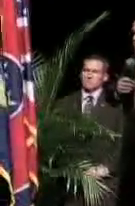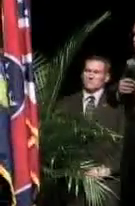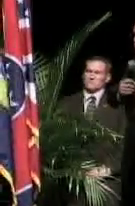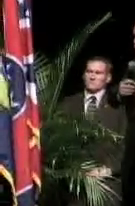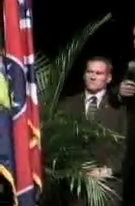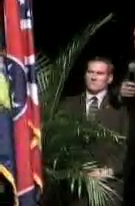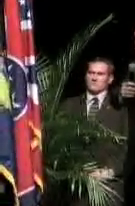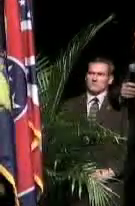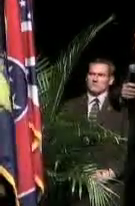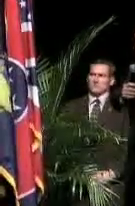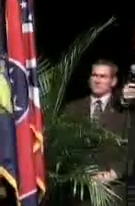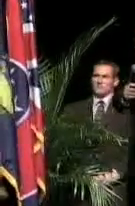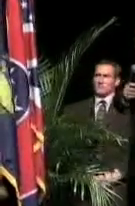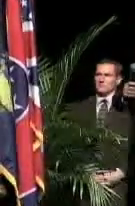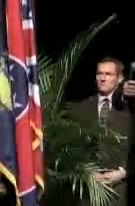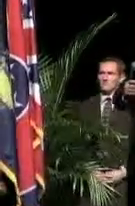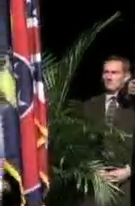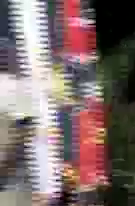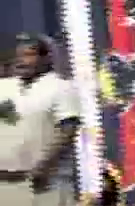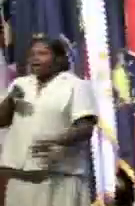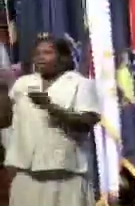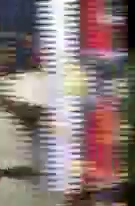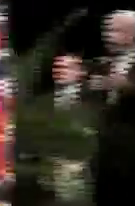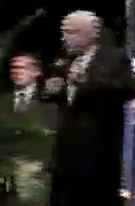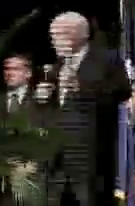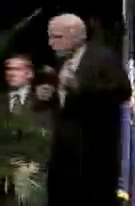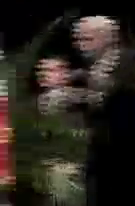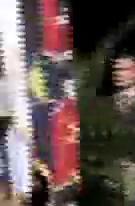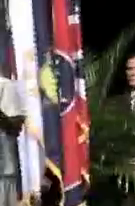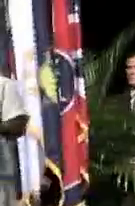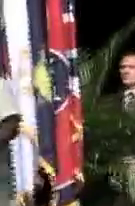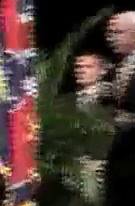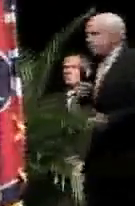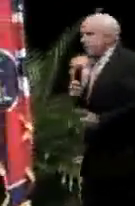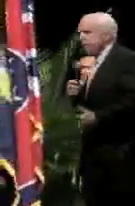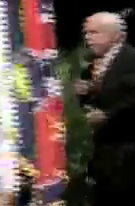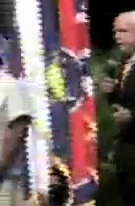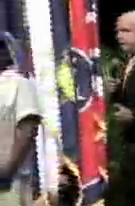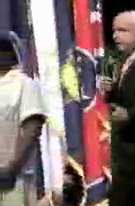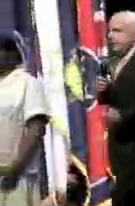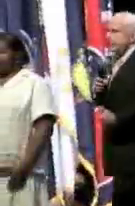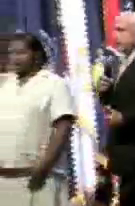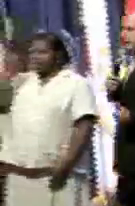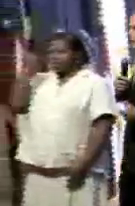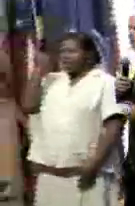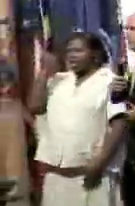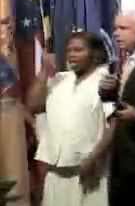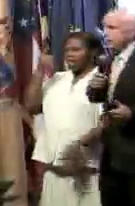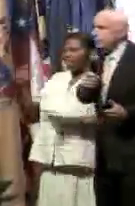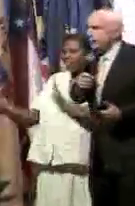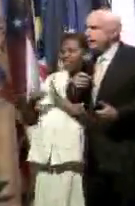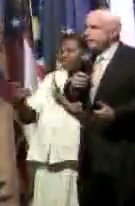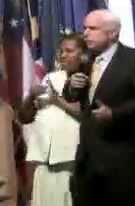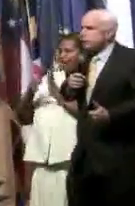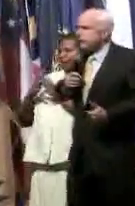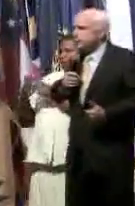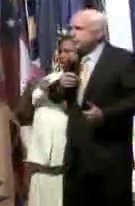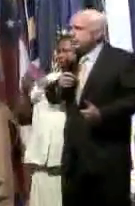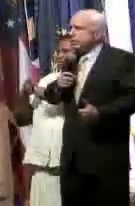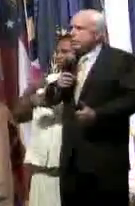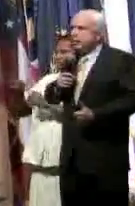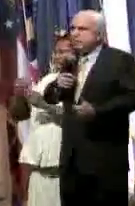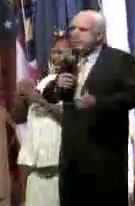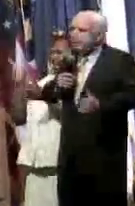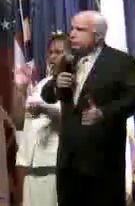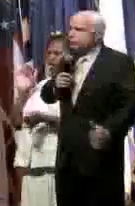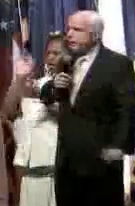But the point is that we have to be prepared, and we have to understand that the attacks on America by natural